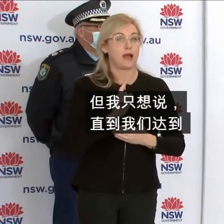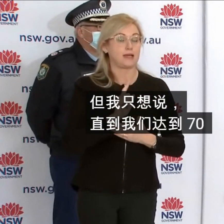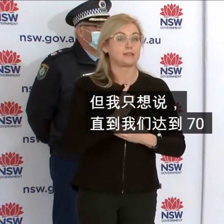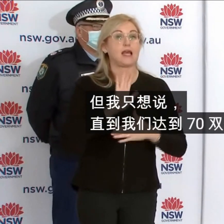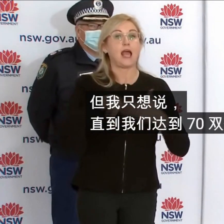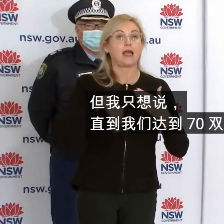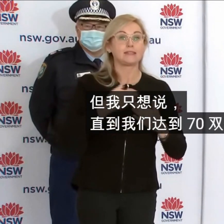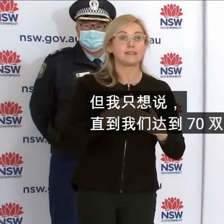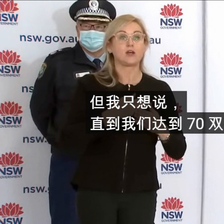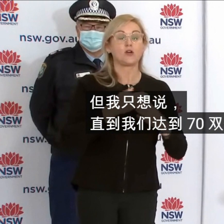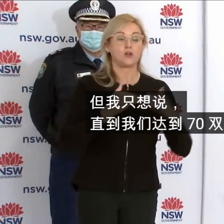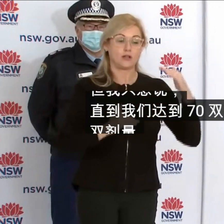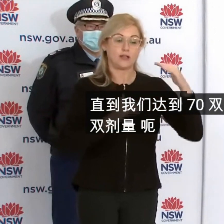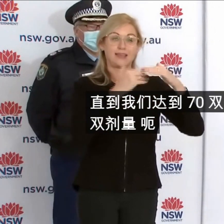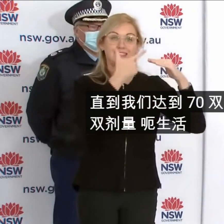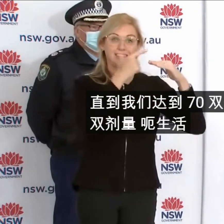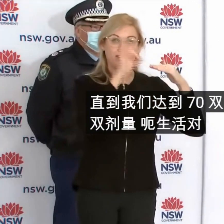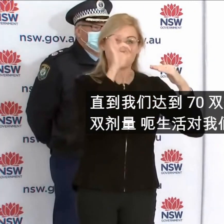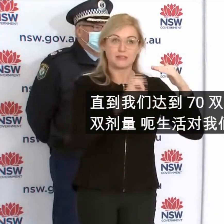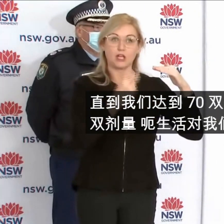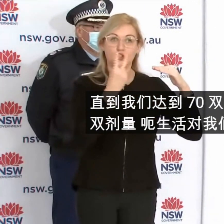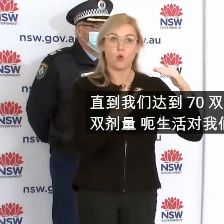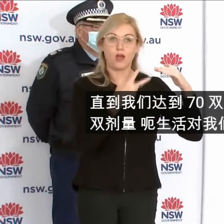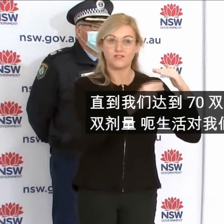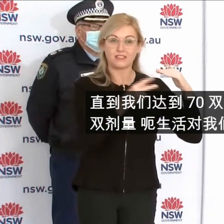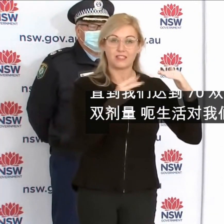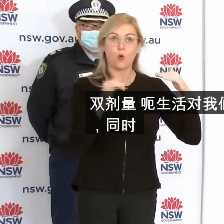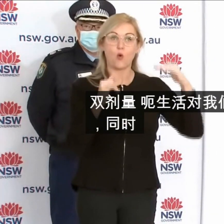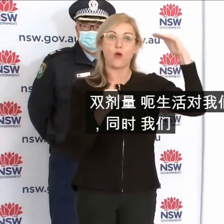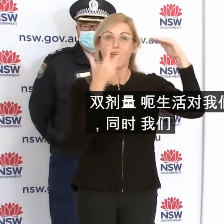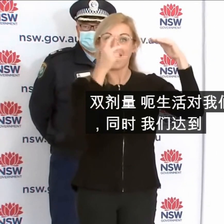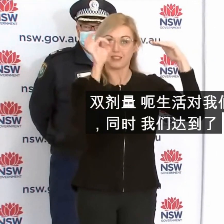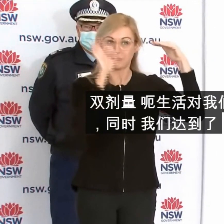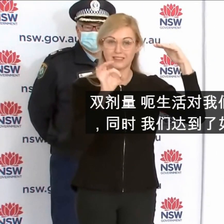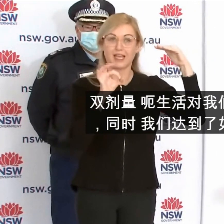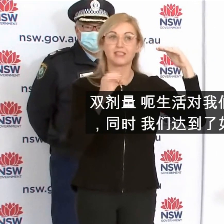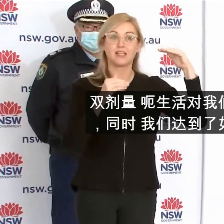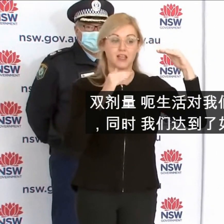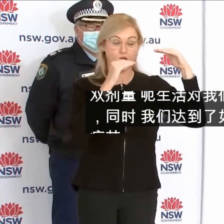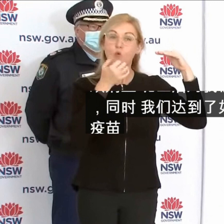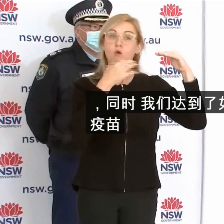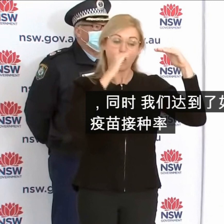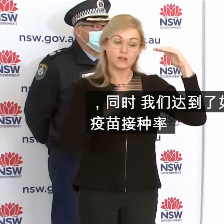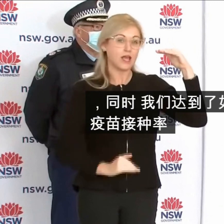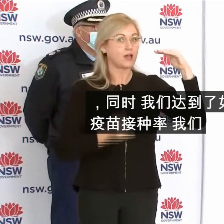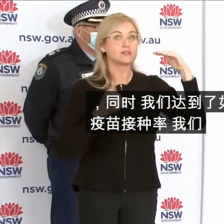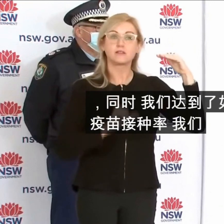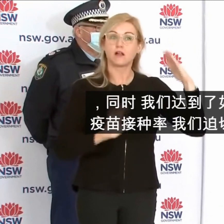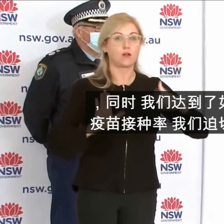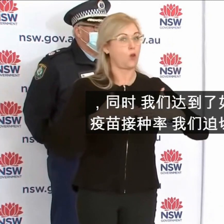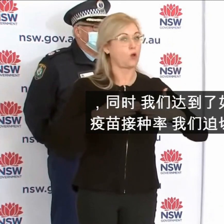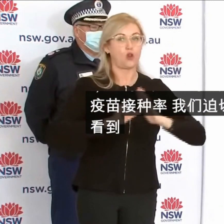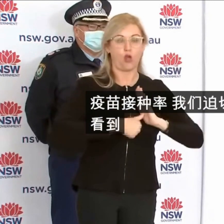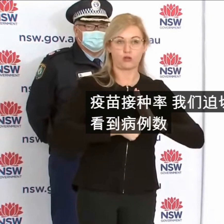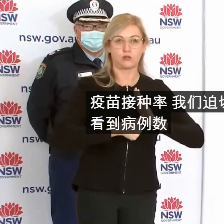hit 70% double dose and 80% double dose, life will be challenging for us. And whilst we get to those high vaccination rates,